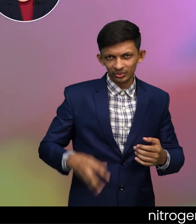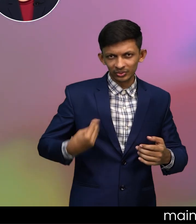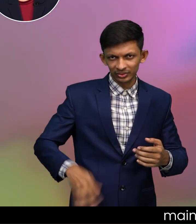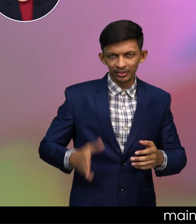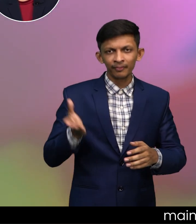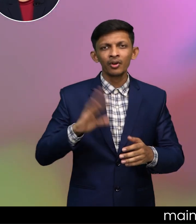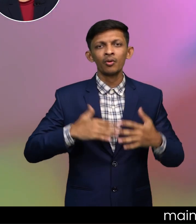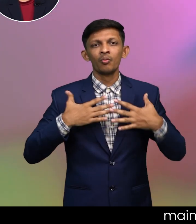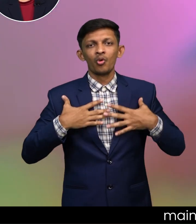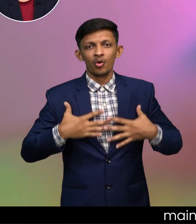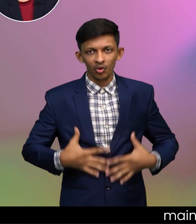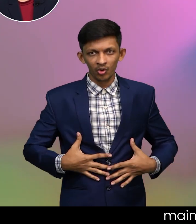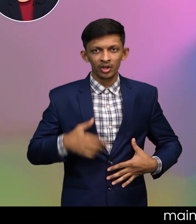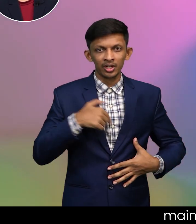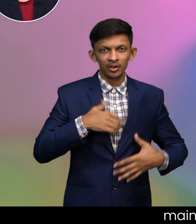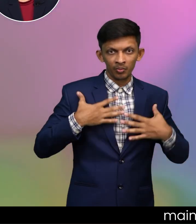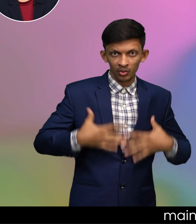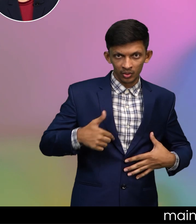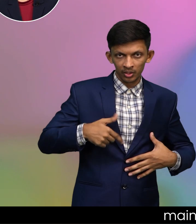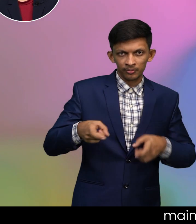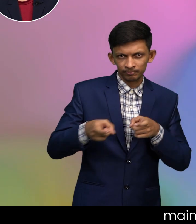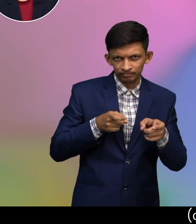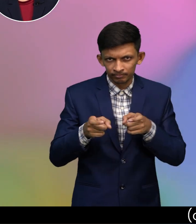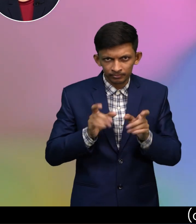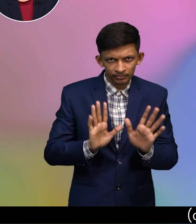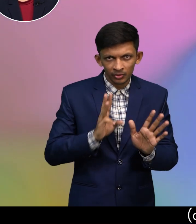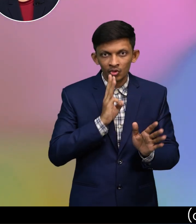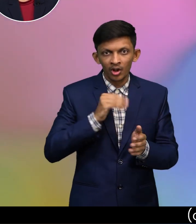Formation of urine involves 4 stages: